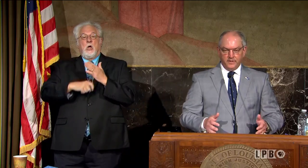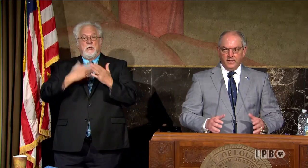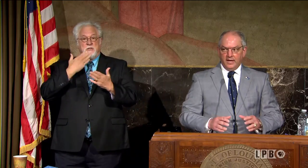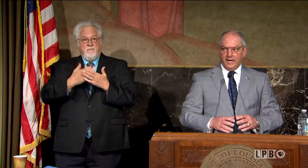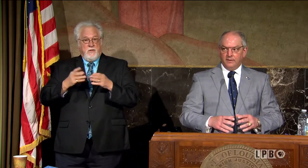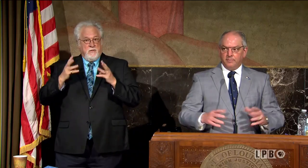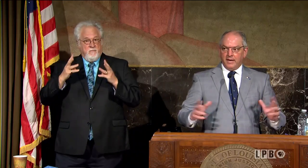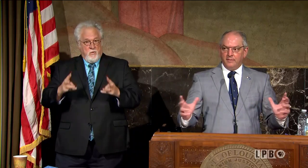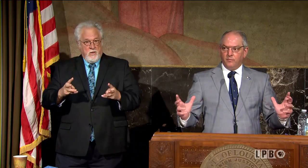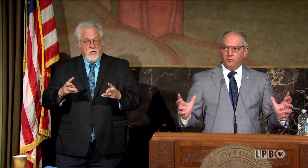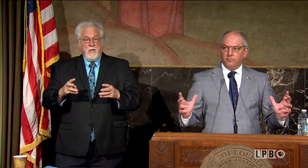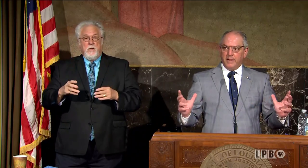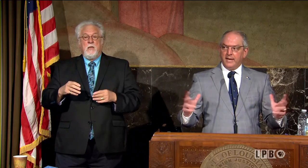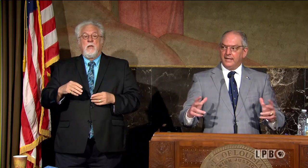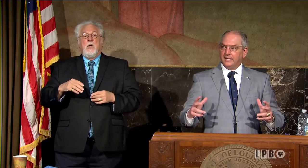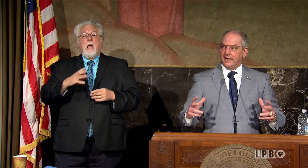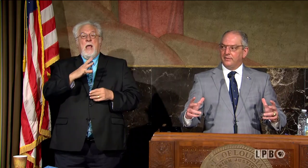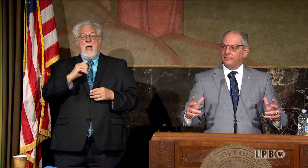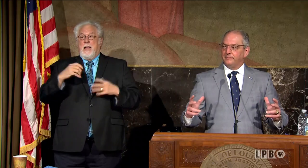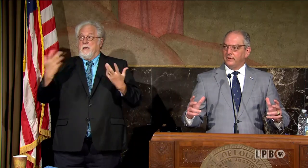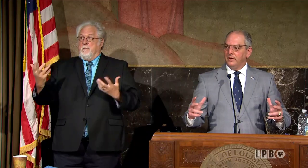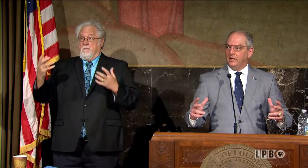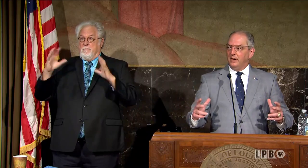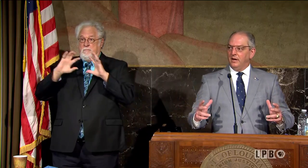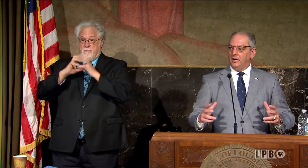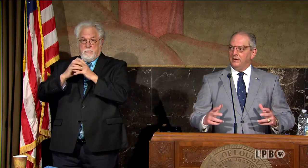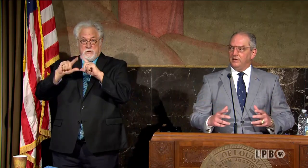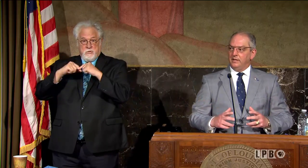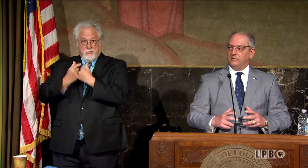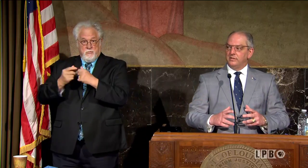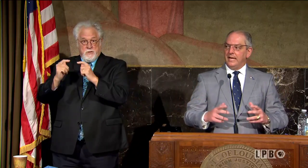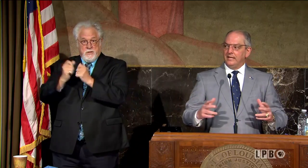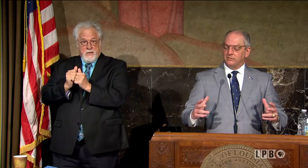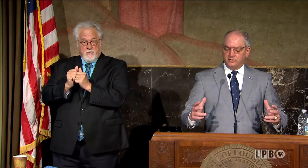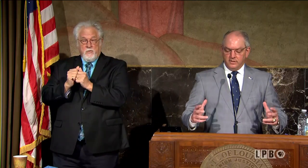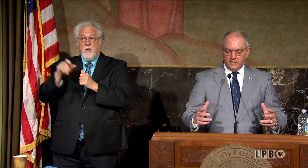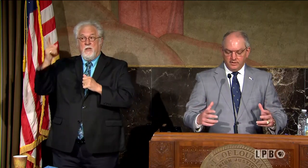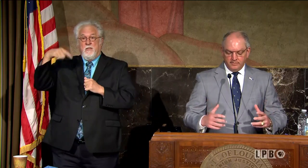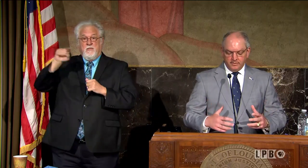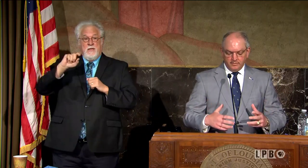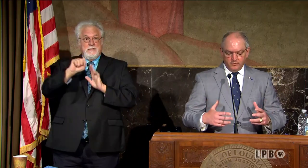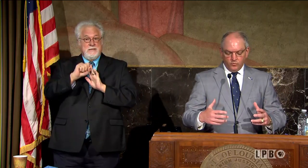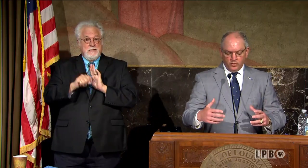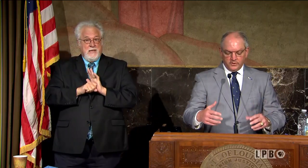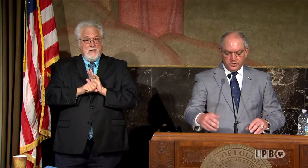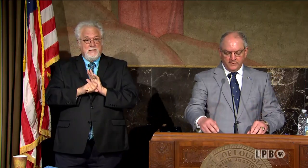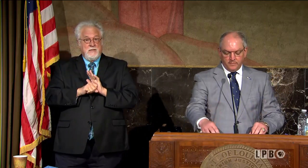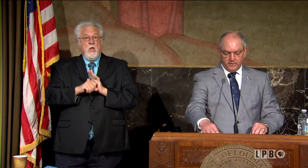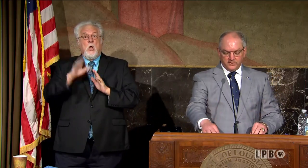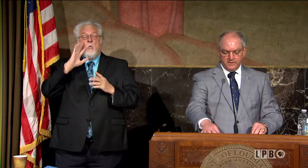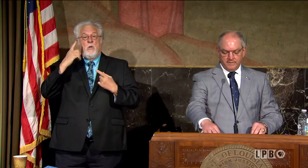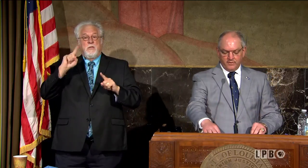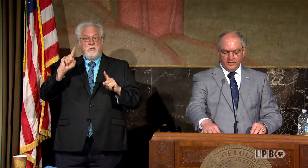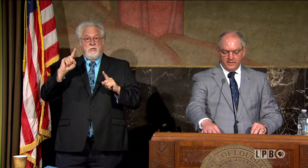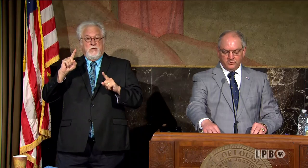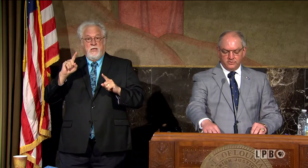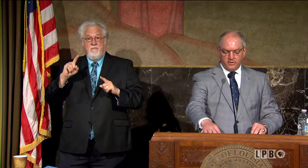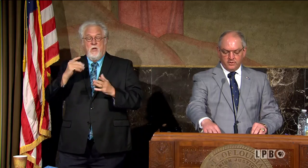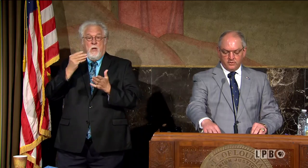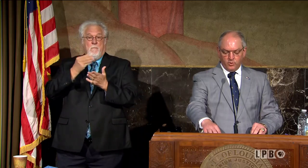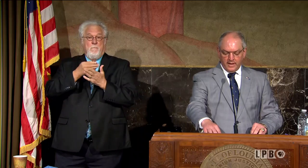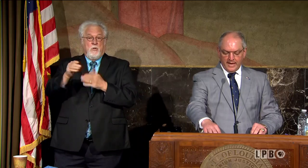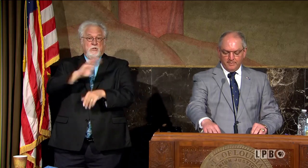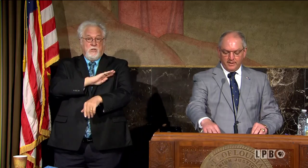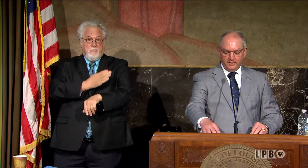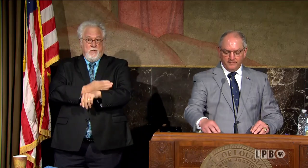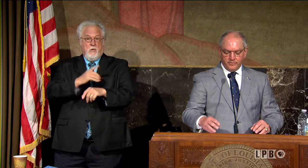manner. And by banding together, these states will achieve the purchasing power